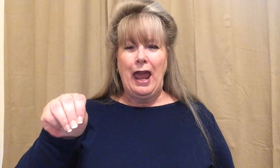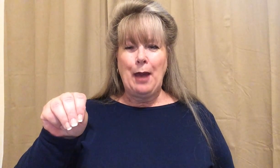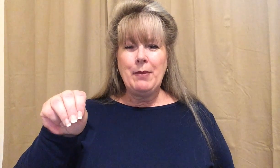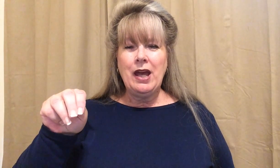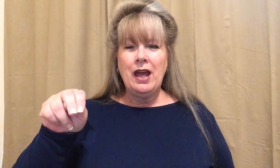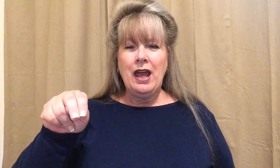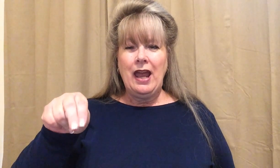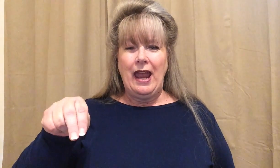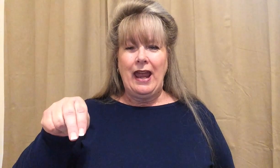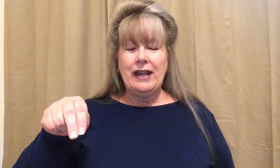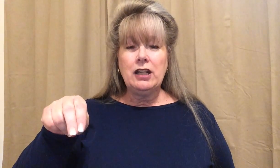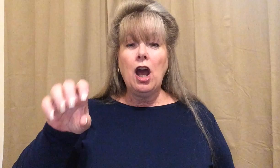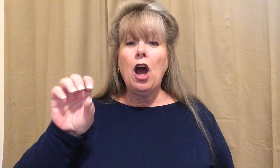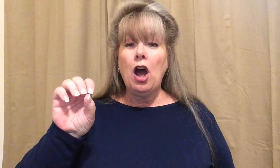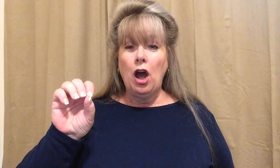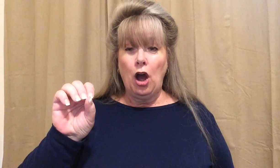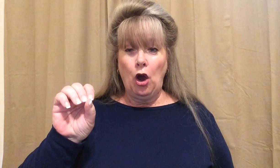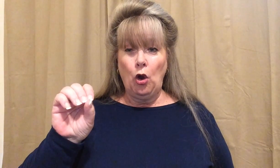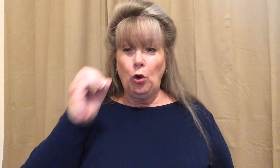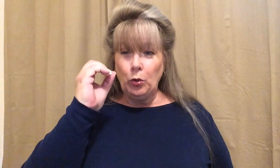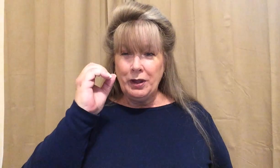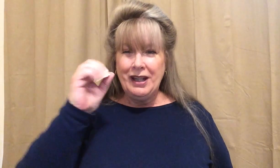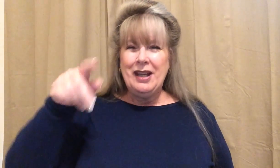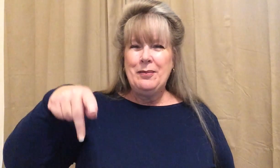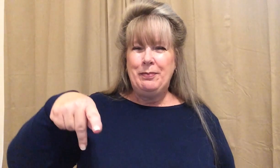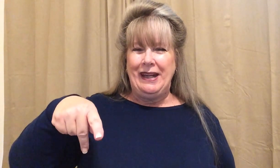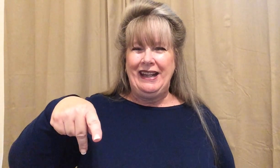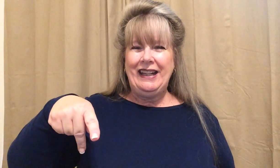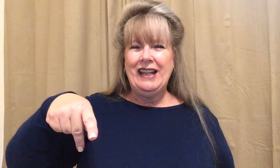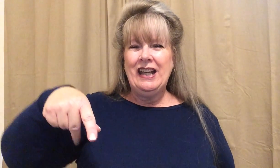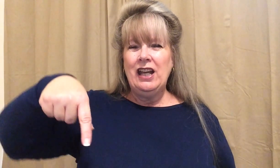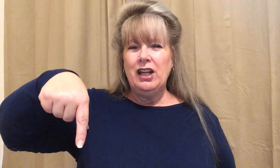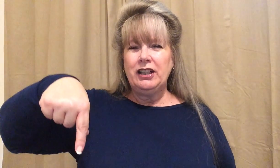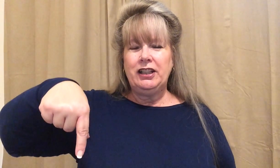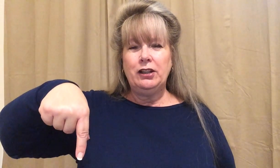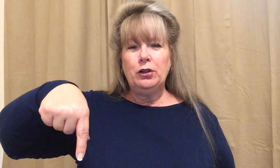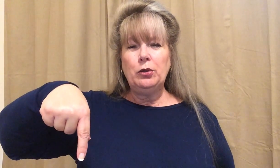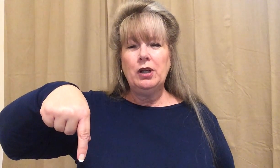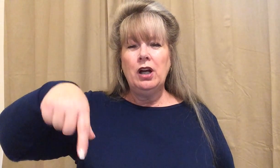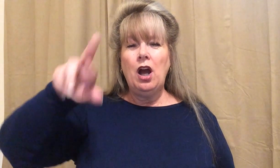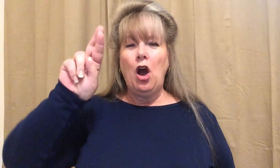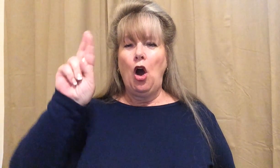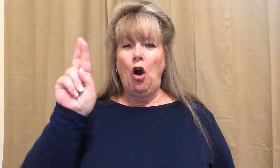M, N, O, P, Q,